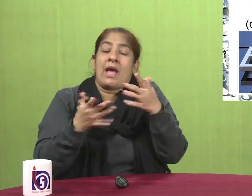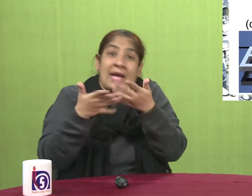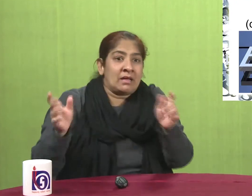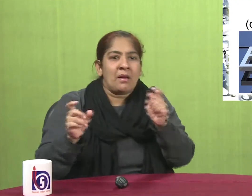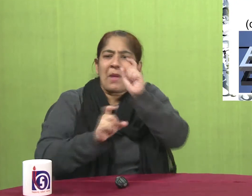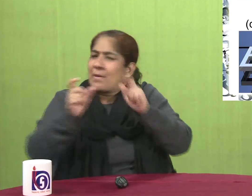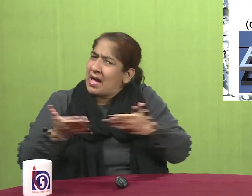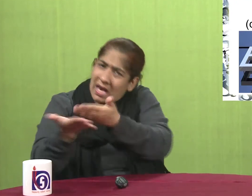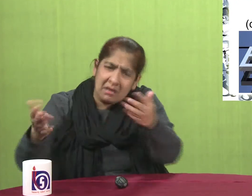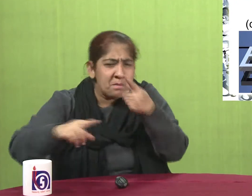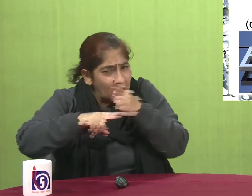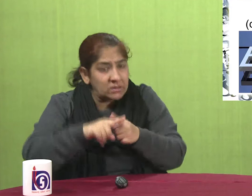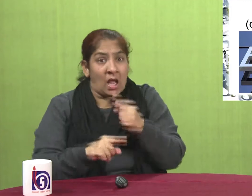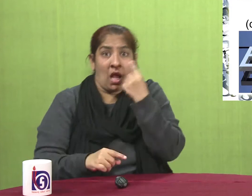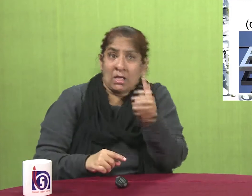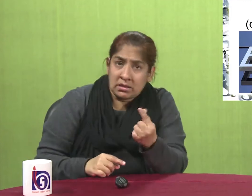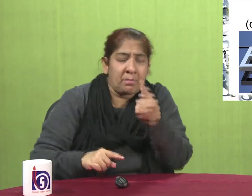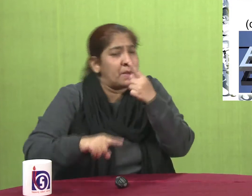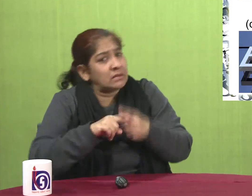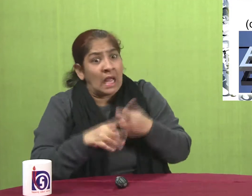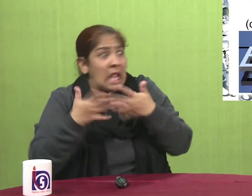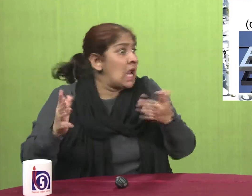In specialized bank,